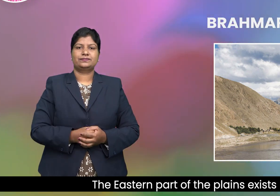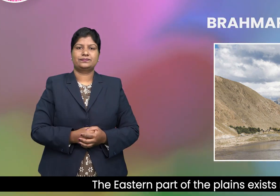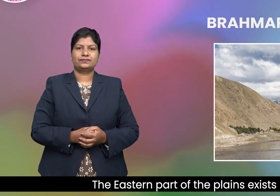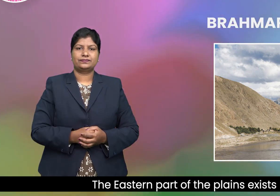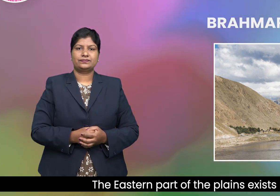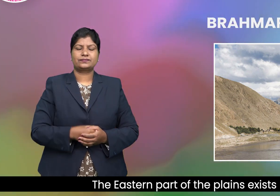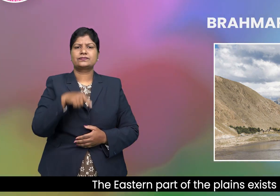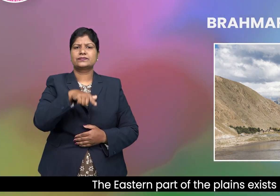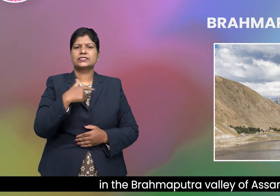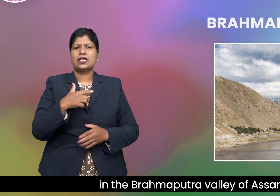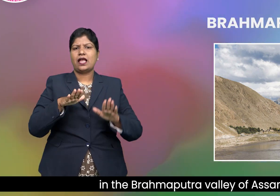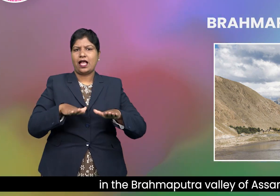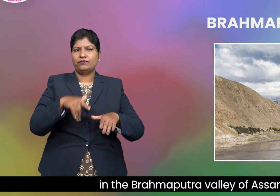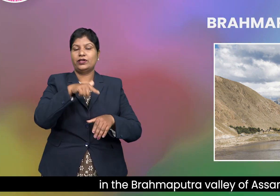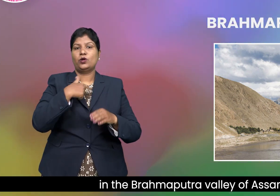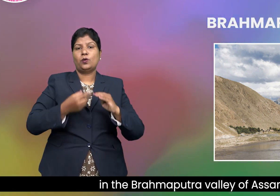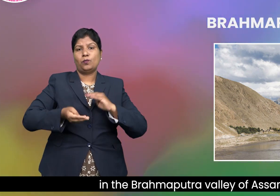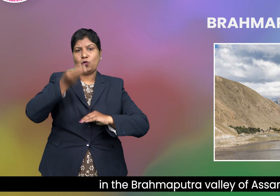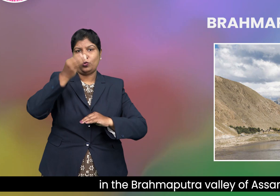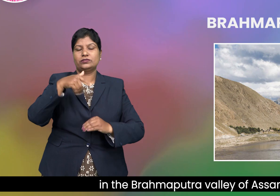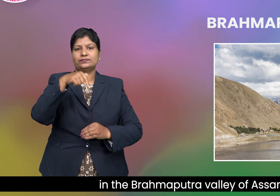exists mostly in the